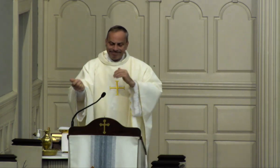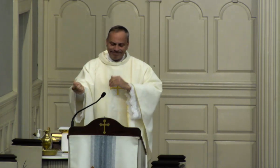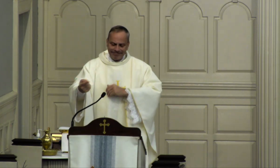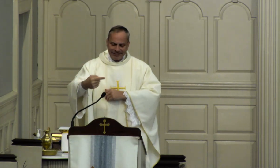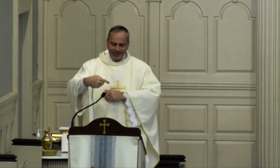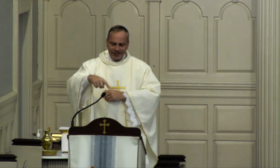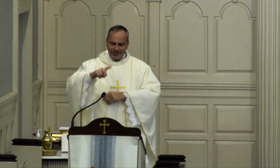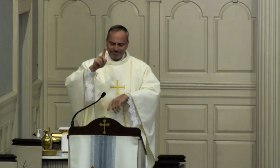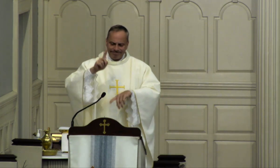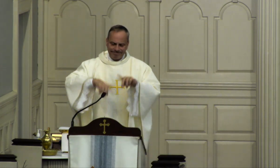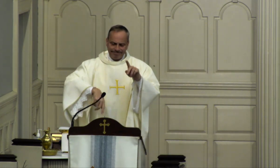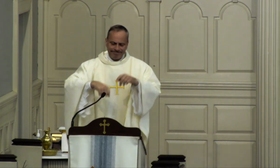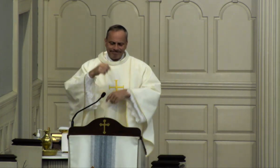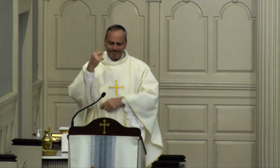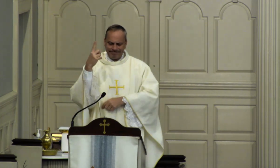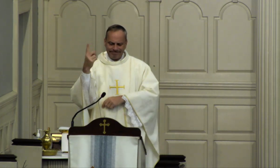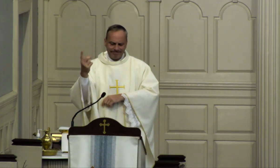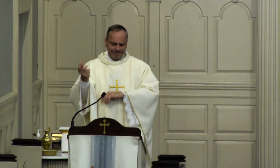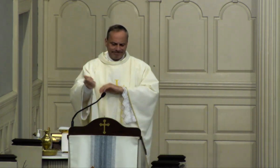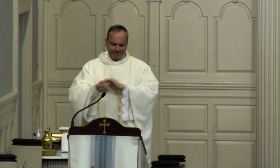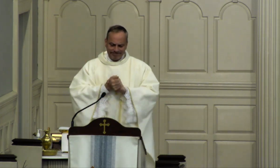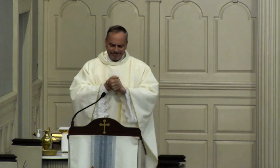but now it is hidden from your eyes.